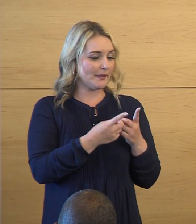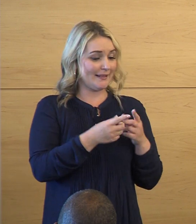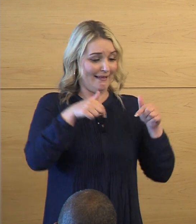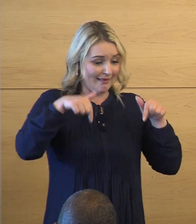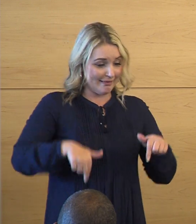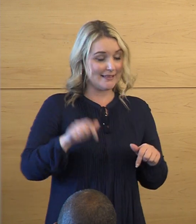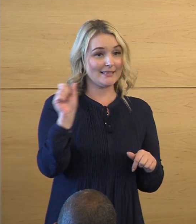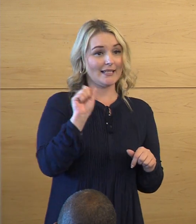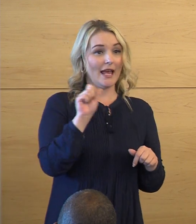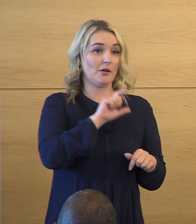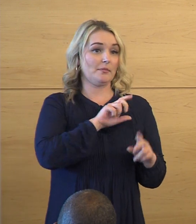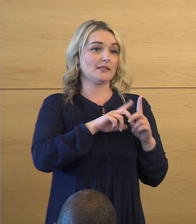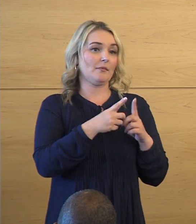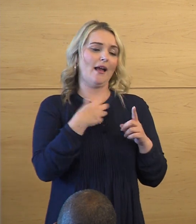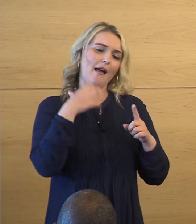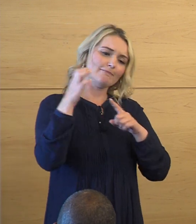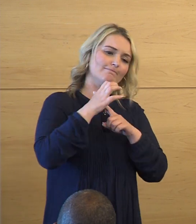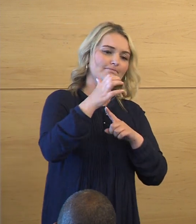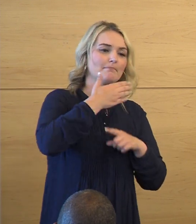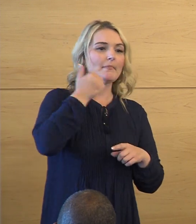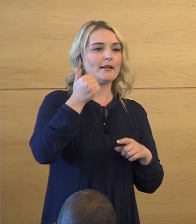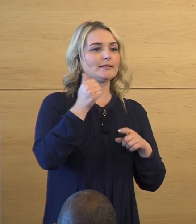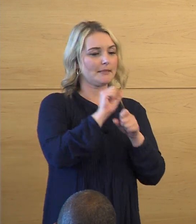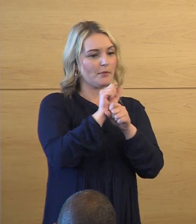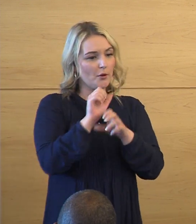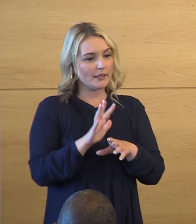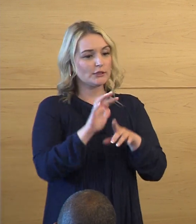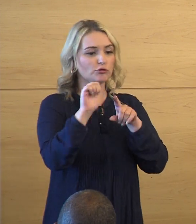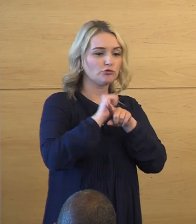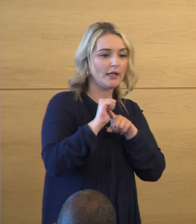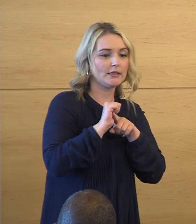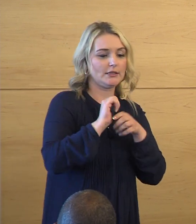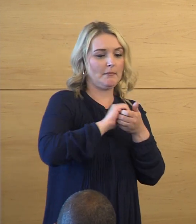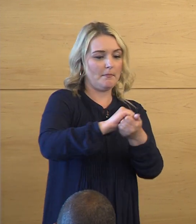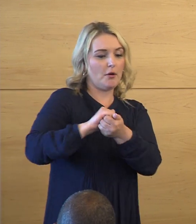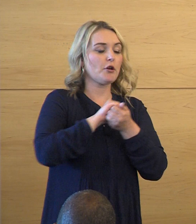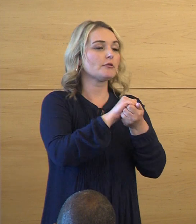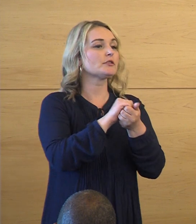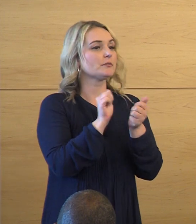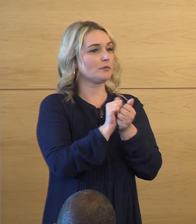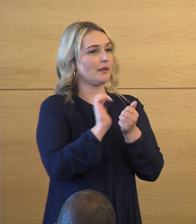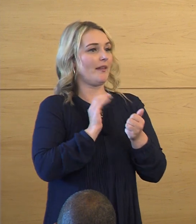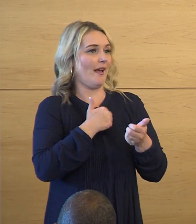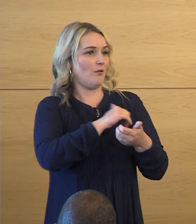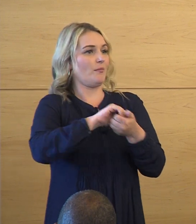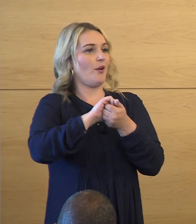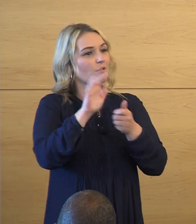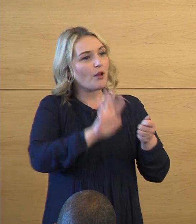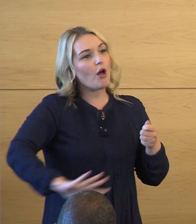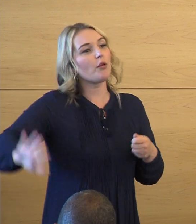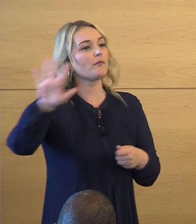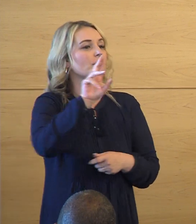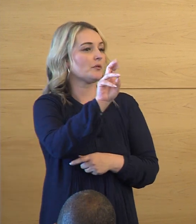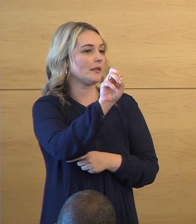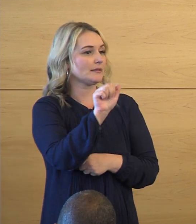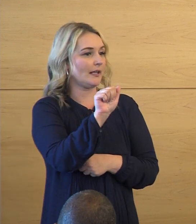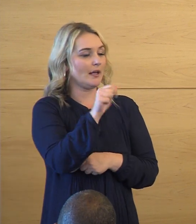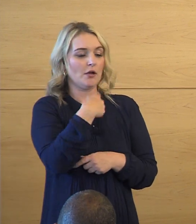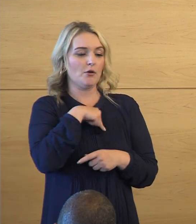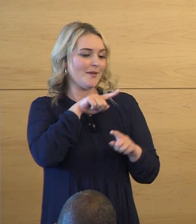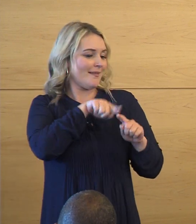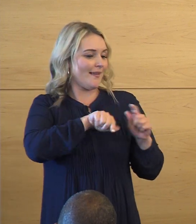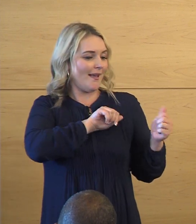the best employees, some of the best training, and some of the best partnerships with our partners in the country. We cannot